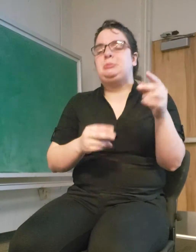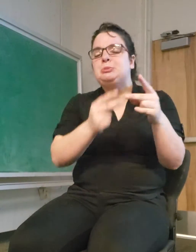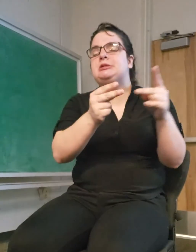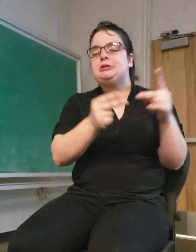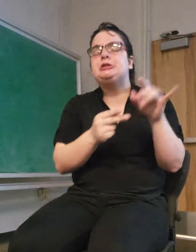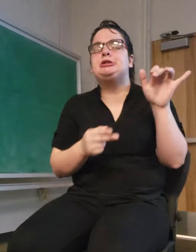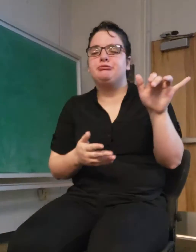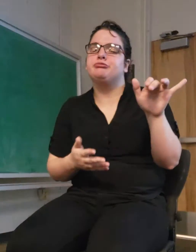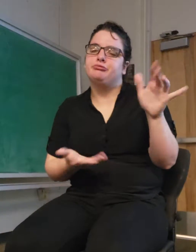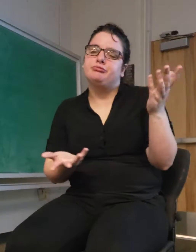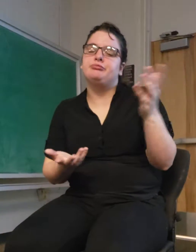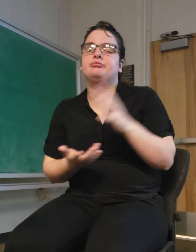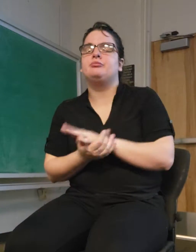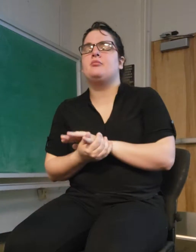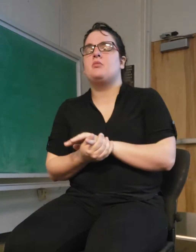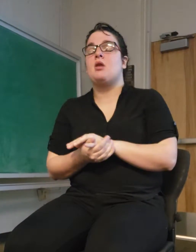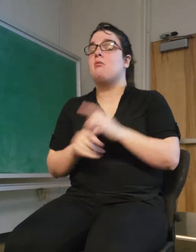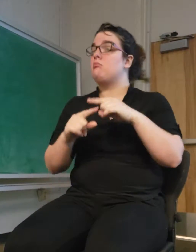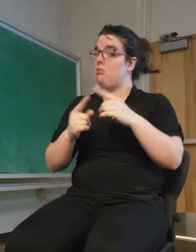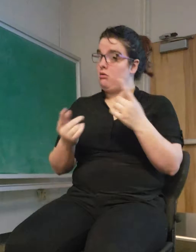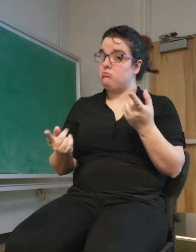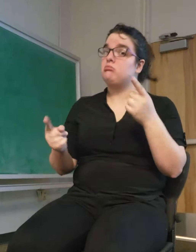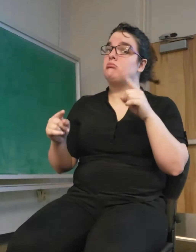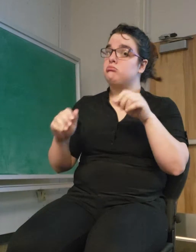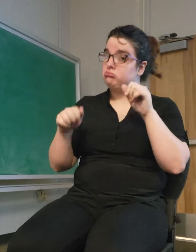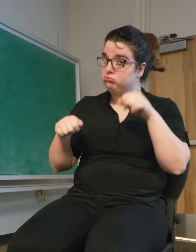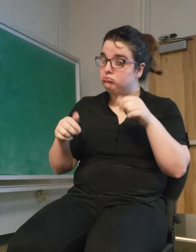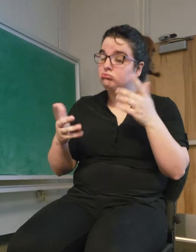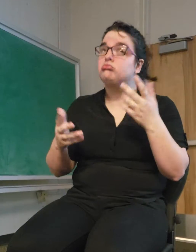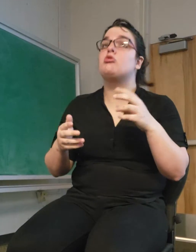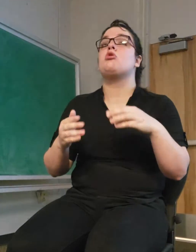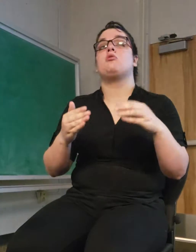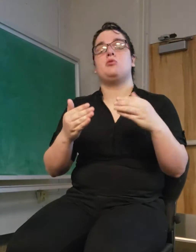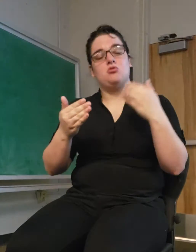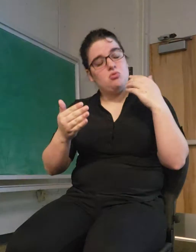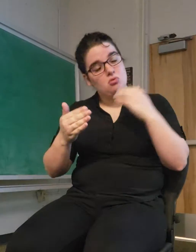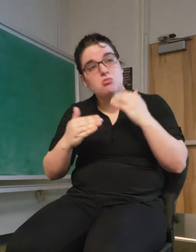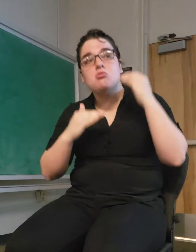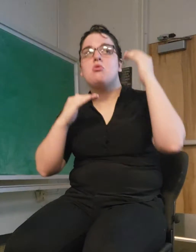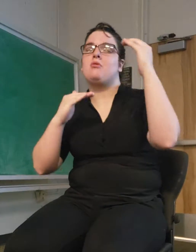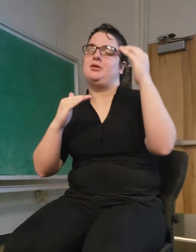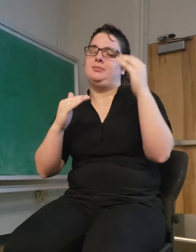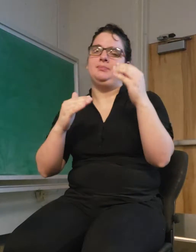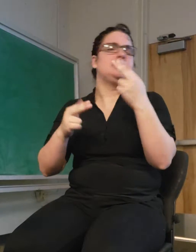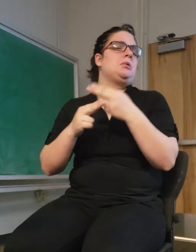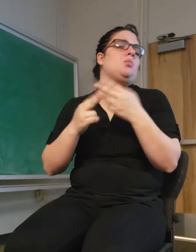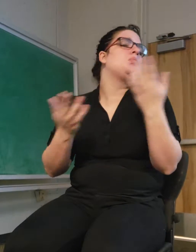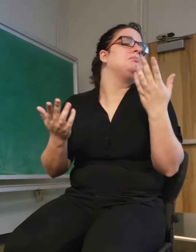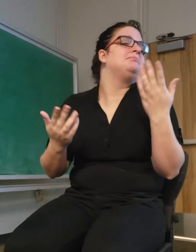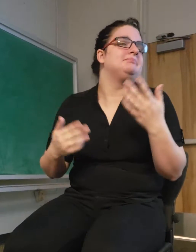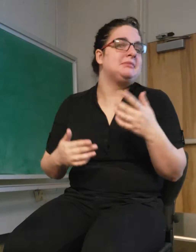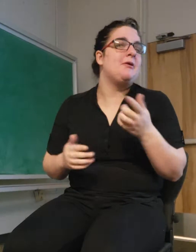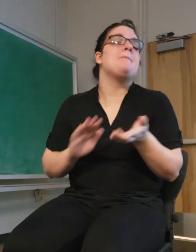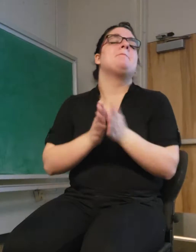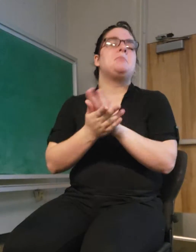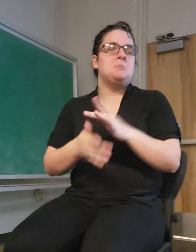can go up to a higher energy level state. We call it getting excited. And that's exactly what happens. The electron gets